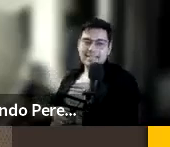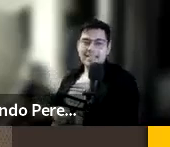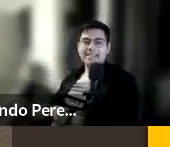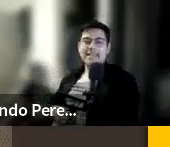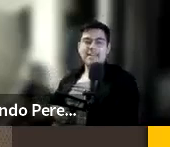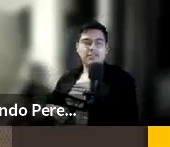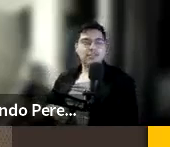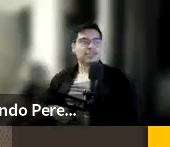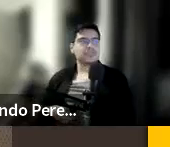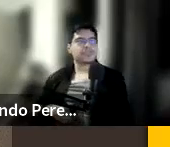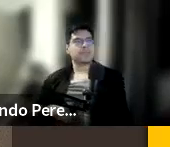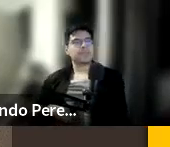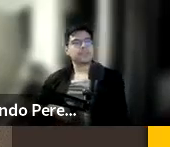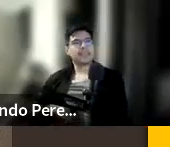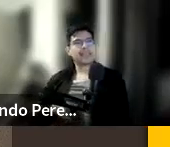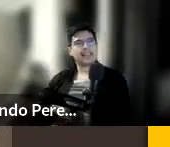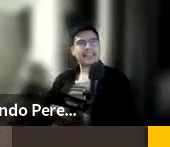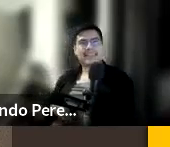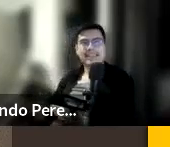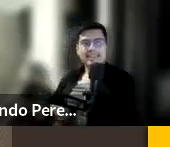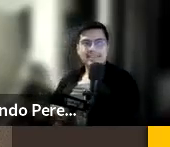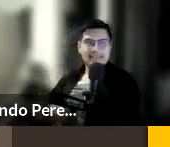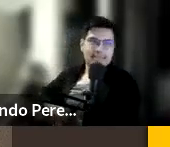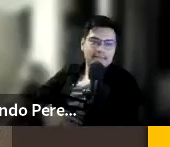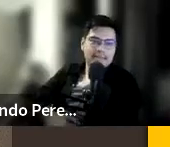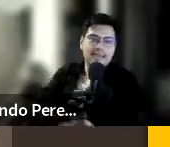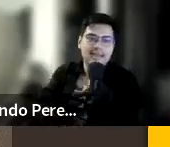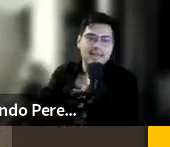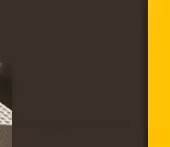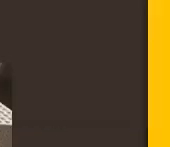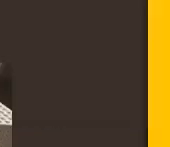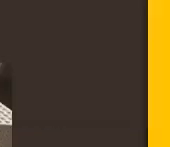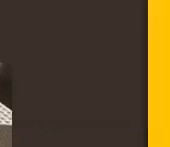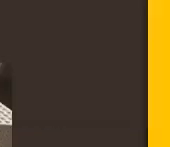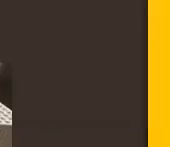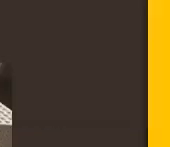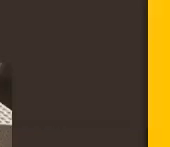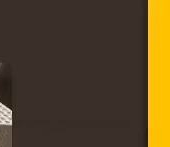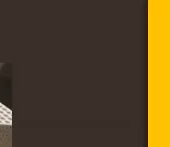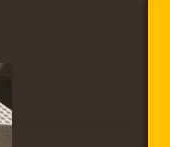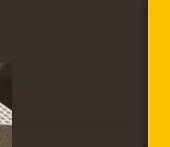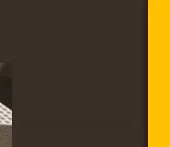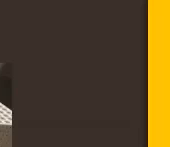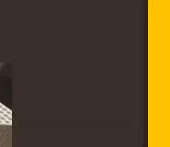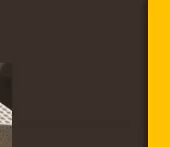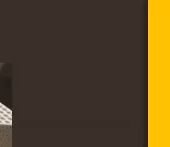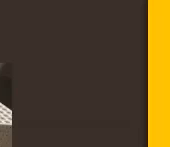that the control? Vamos a quitarle the. Ah, okay. Possessive for you.